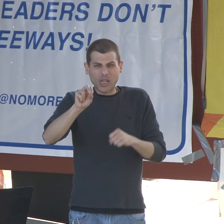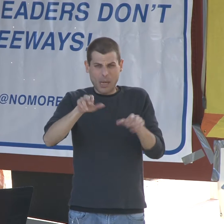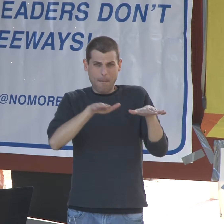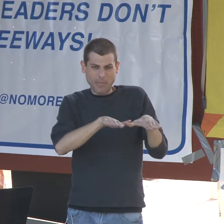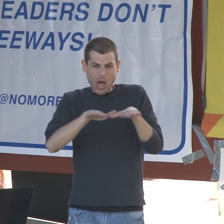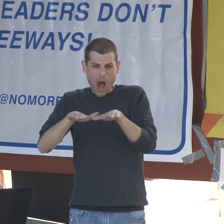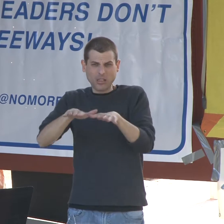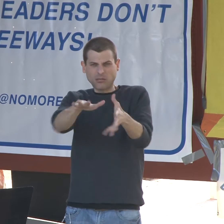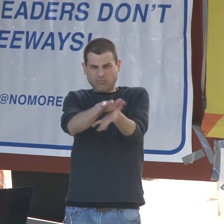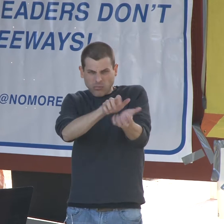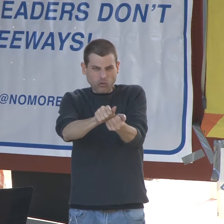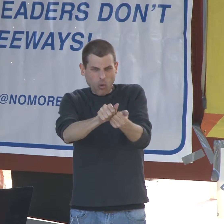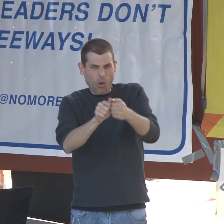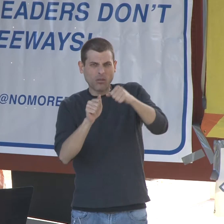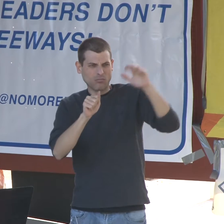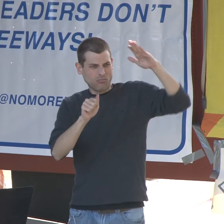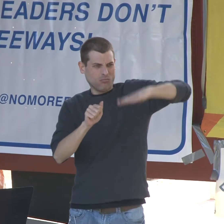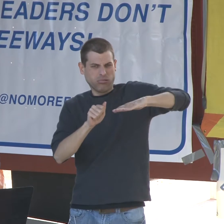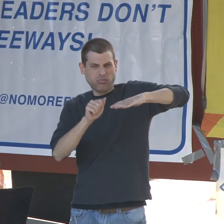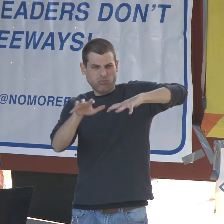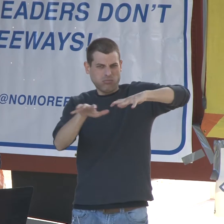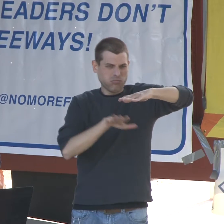neighborhood. In 1950,